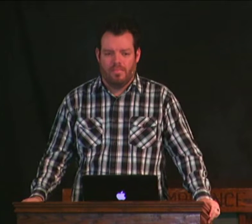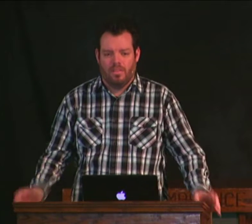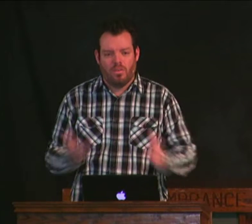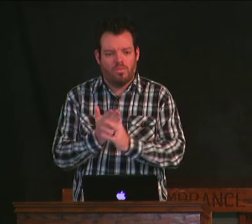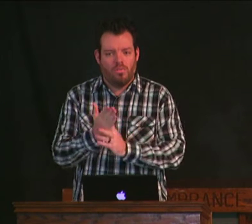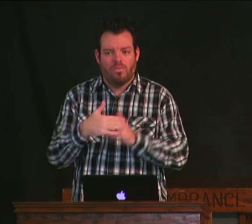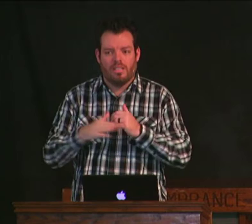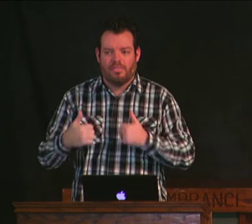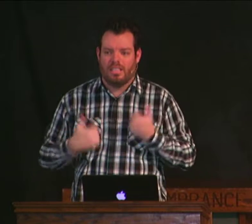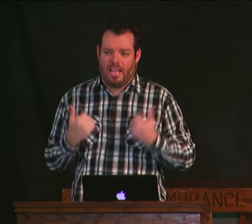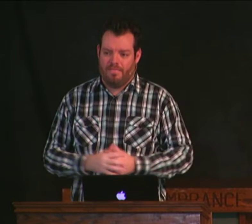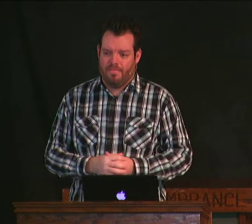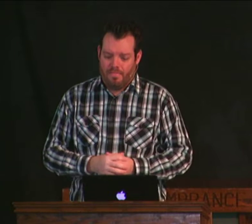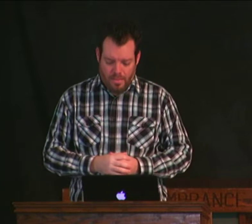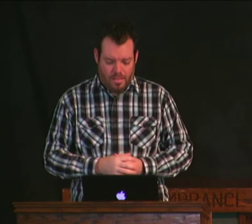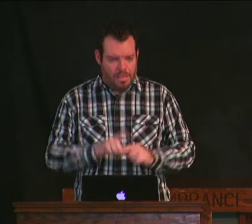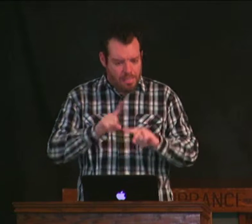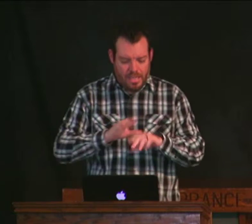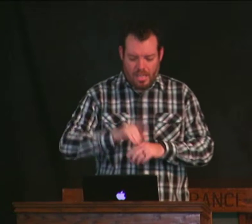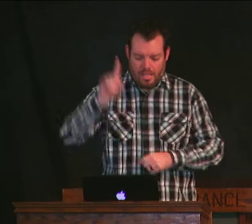to go through the rest of his life. Depended on him.